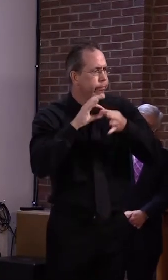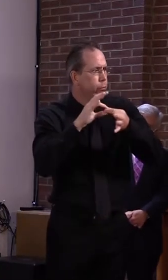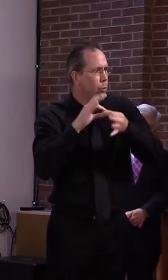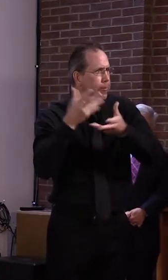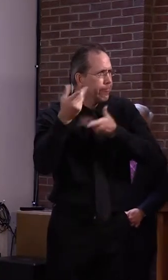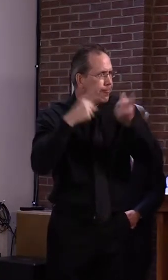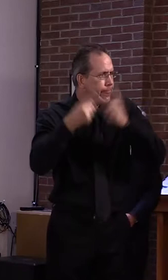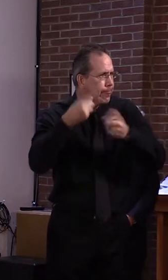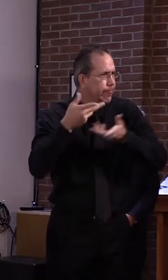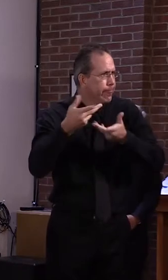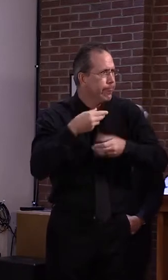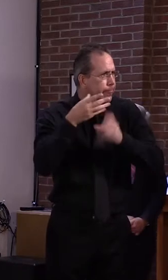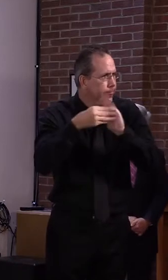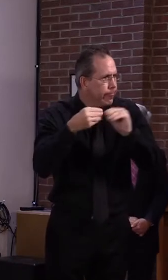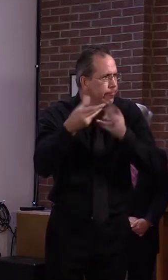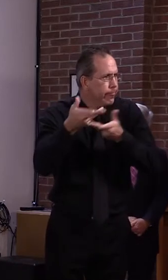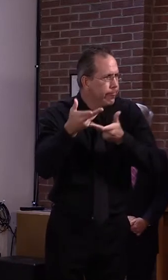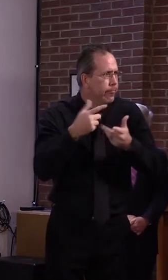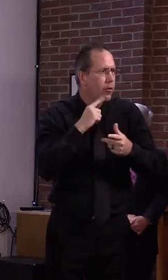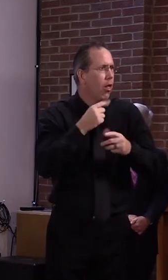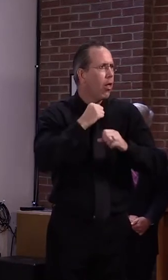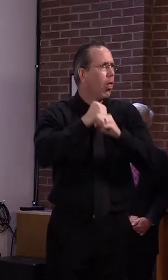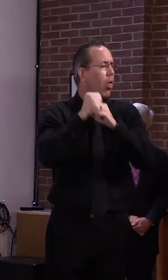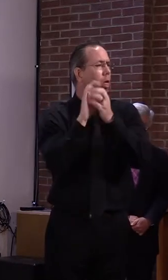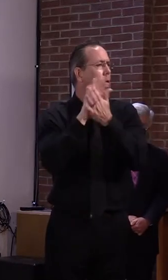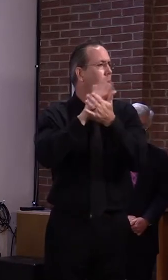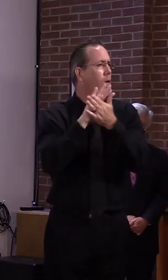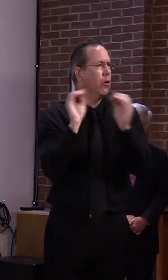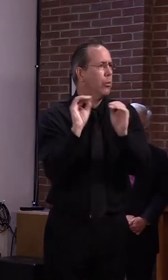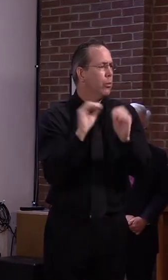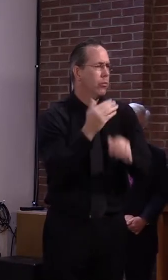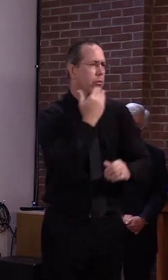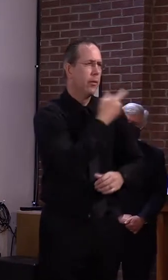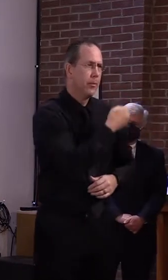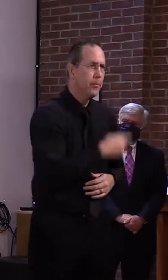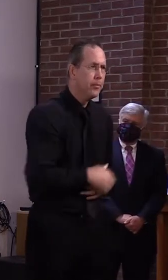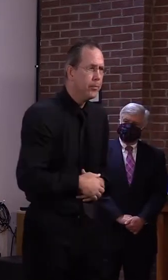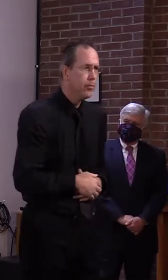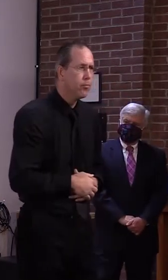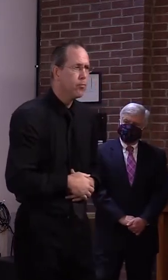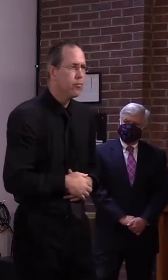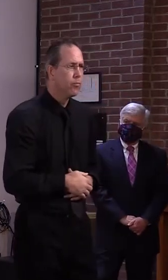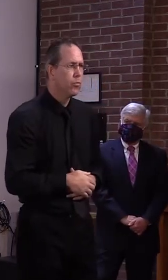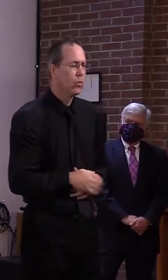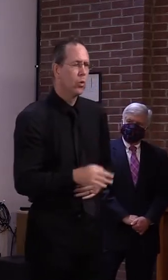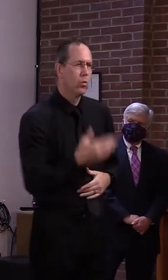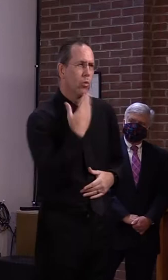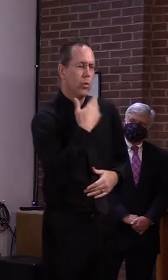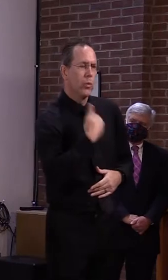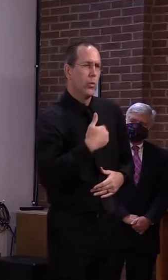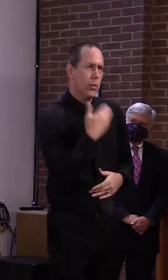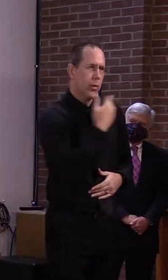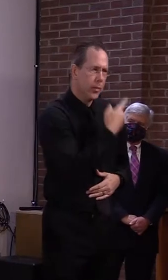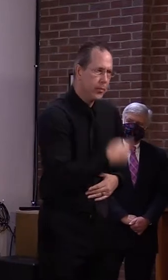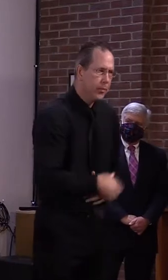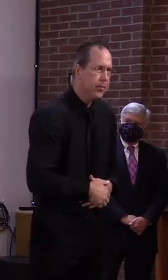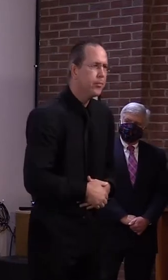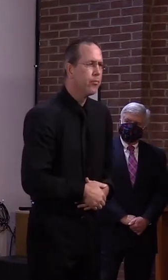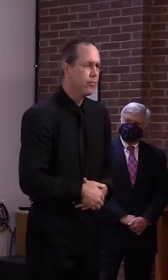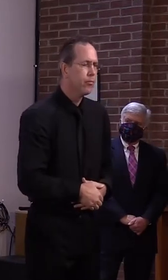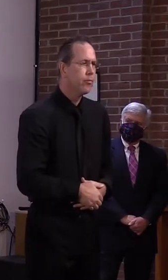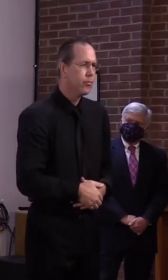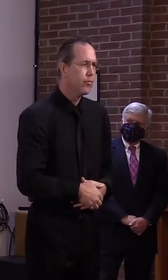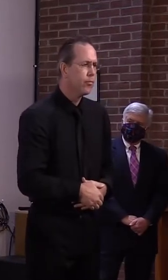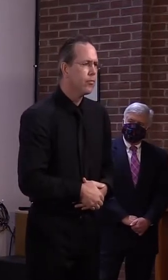of those who participated. And I think it does highlight for those who are tiring of writing down